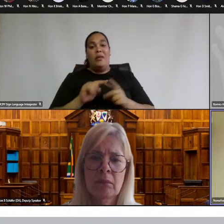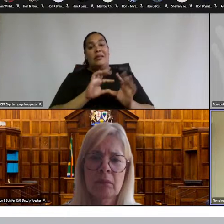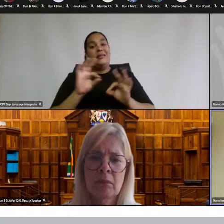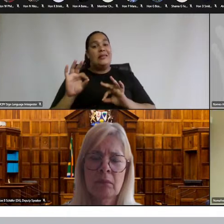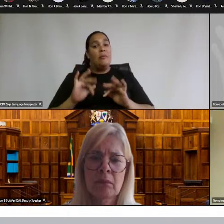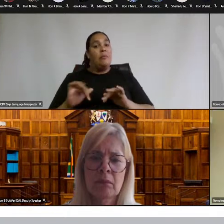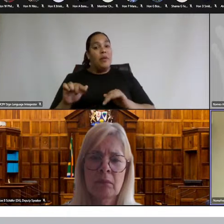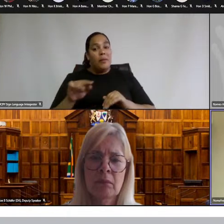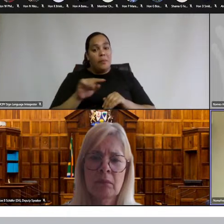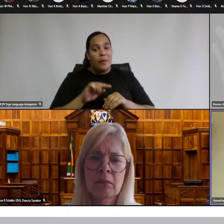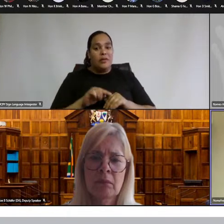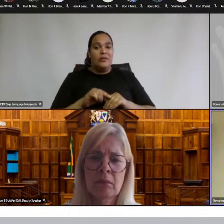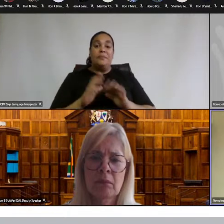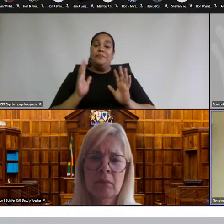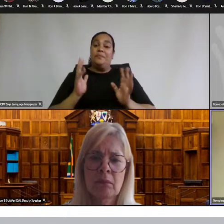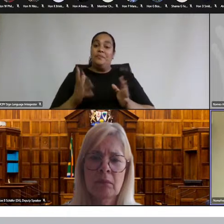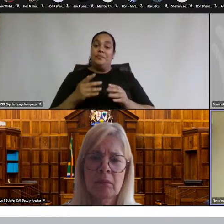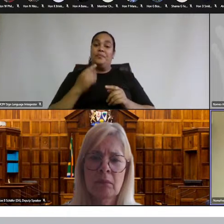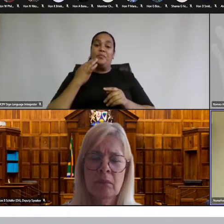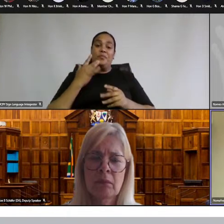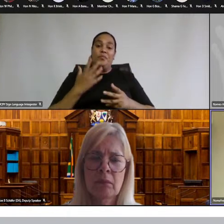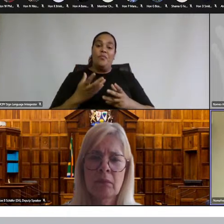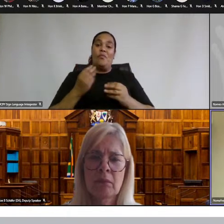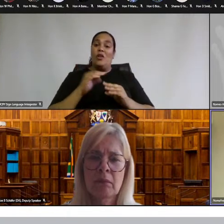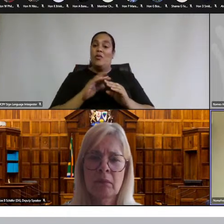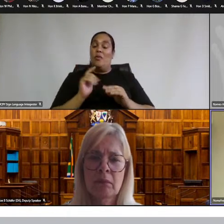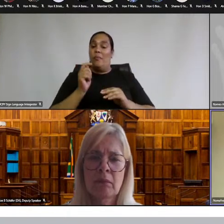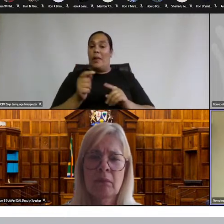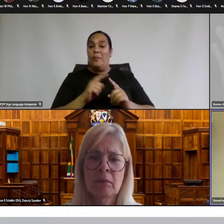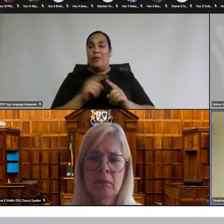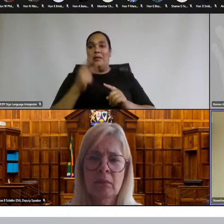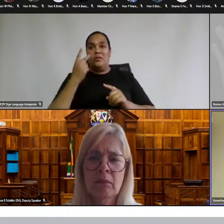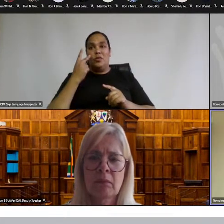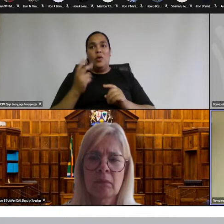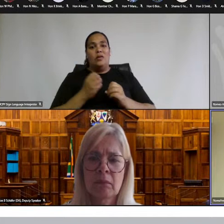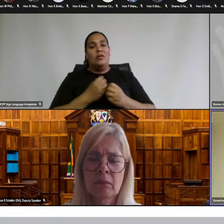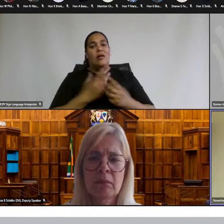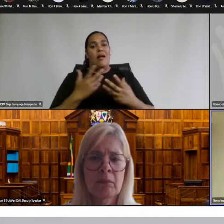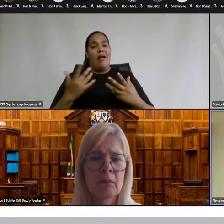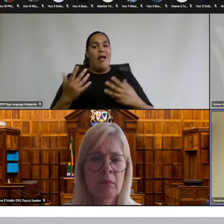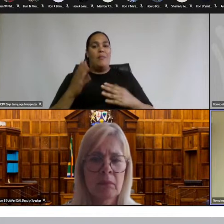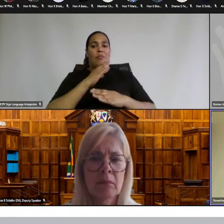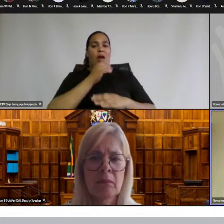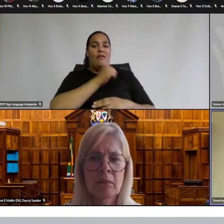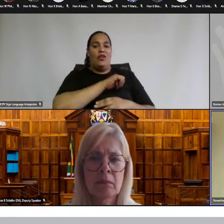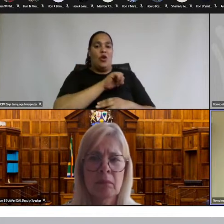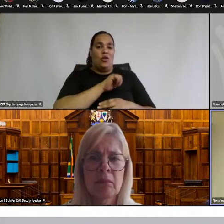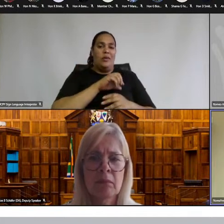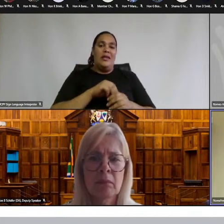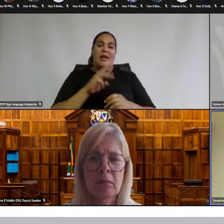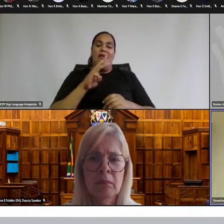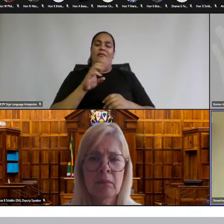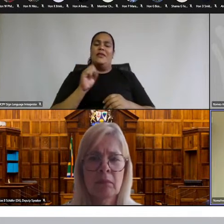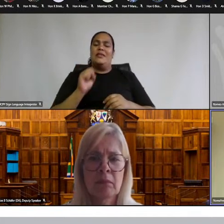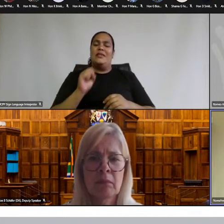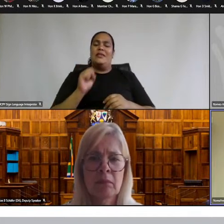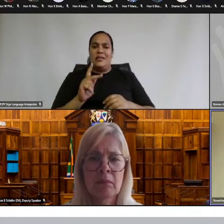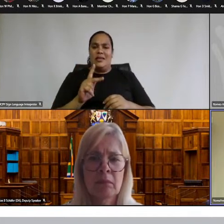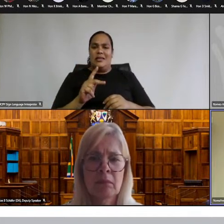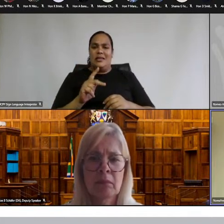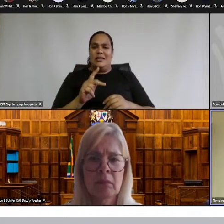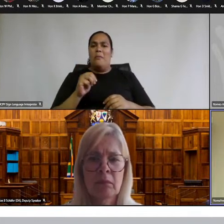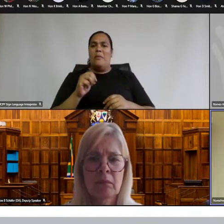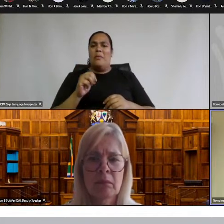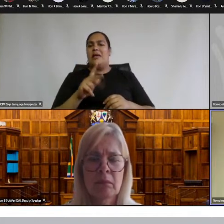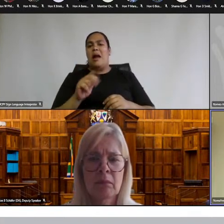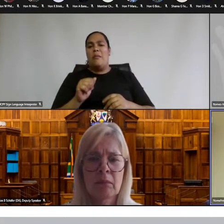people, not only when they end up not being paid, but you look in terms of how many private hospital investors. Start from Matsikama, closing